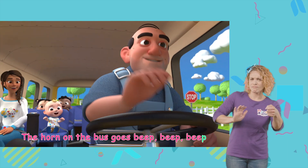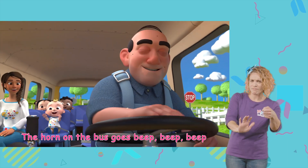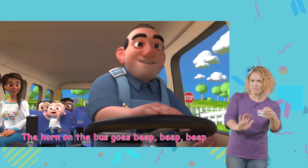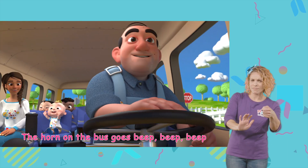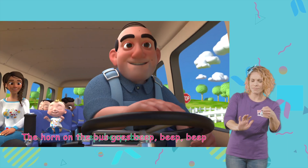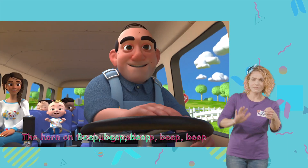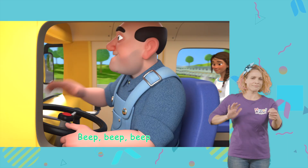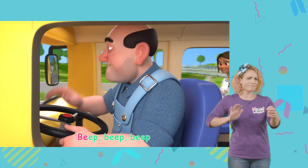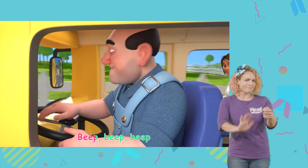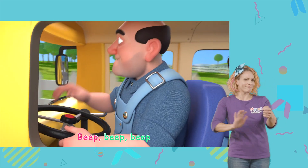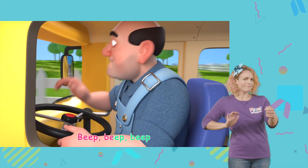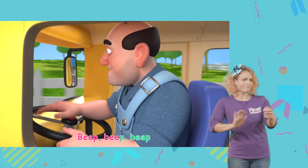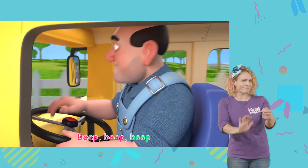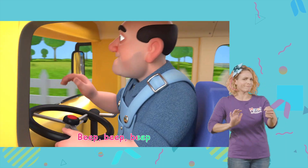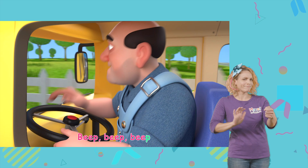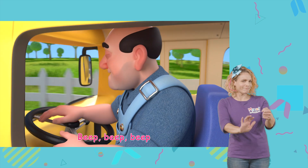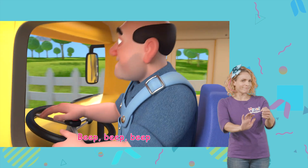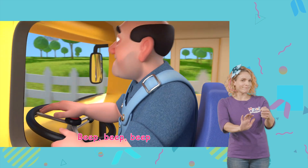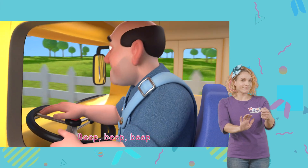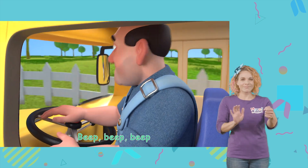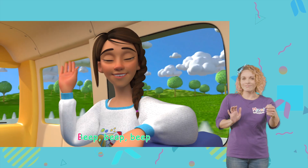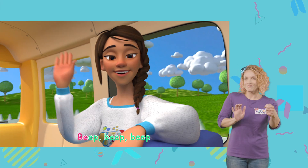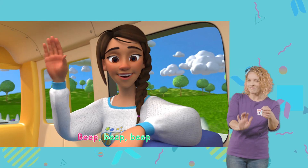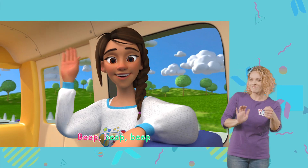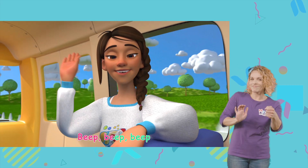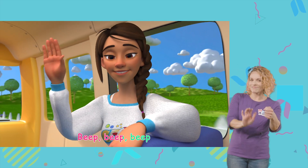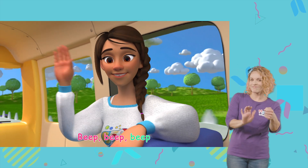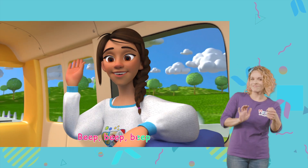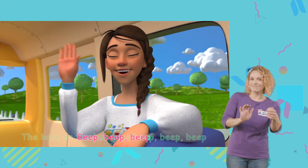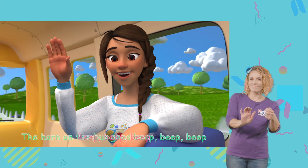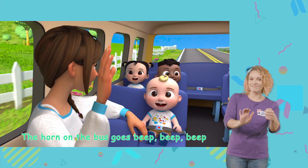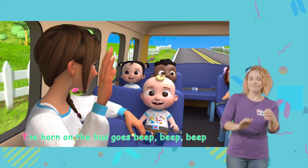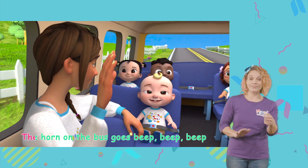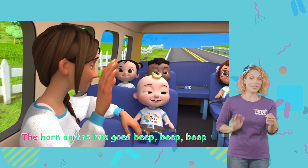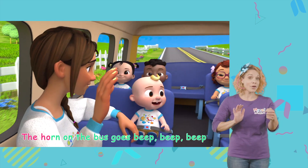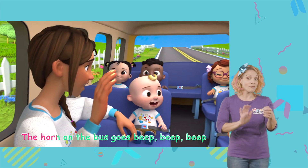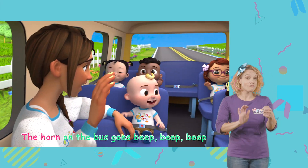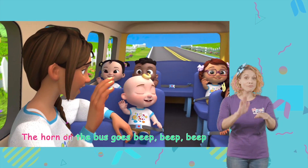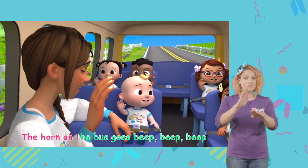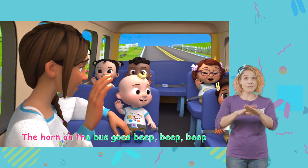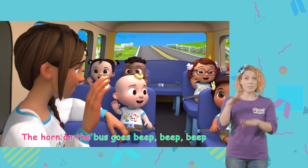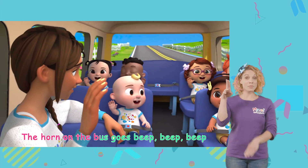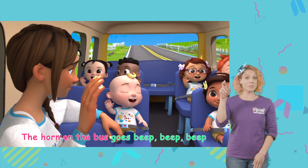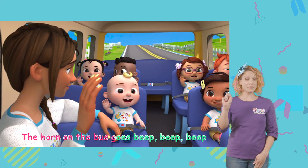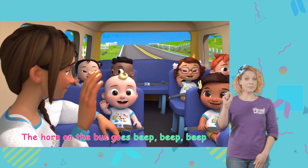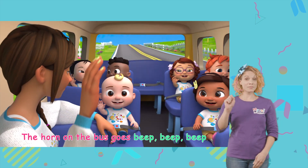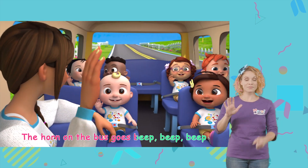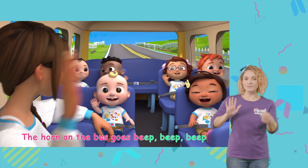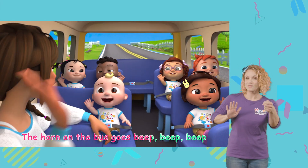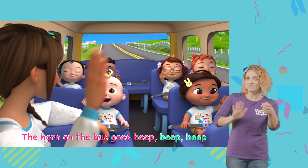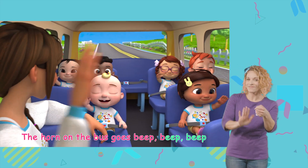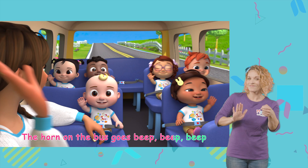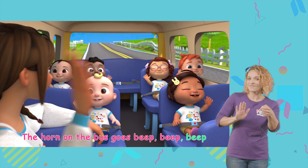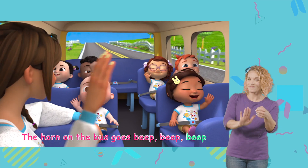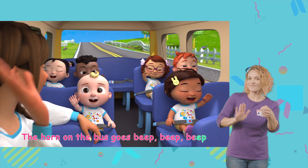beep, beep, beep, beep, beep, beep, beep. The horn on the bus goes beep, beep,